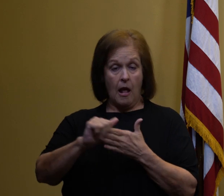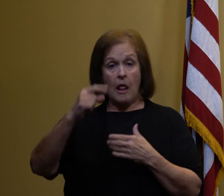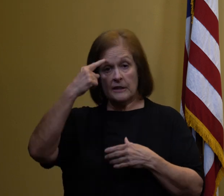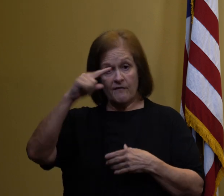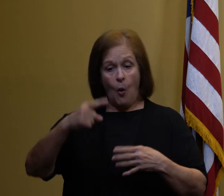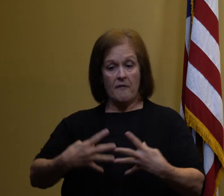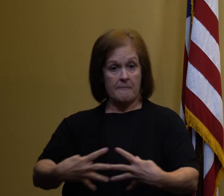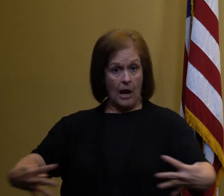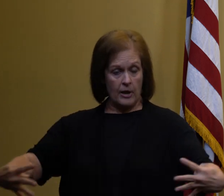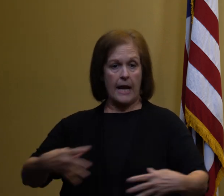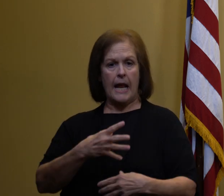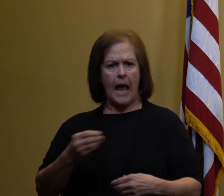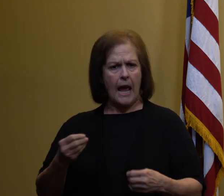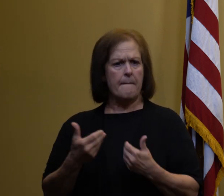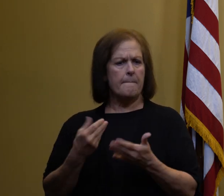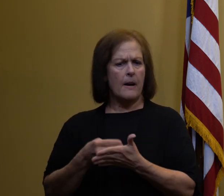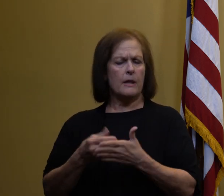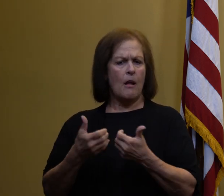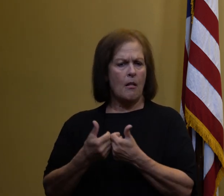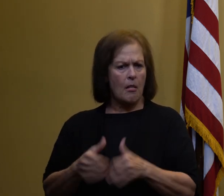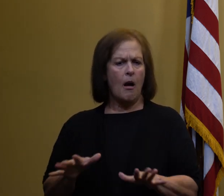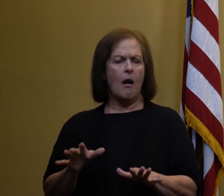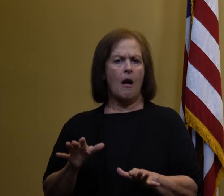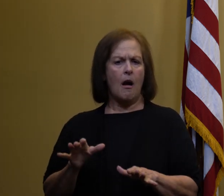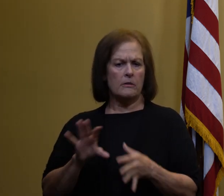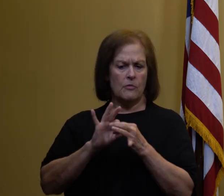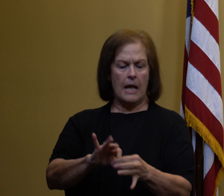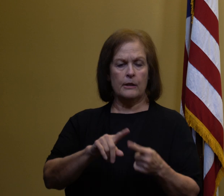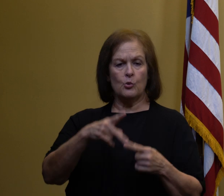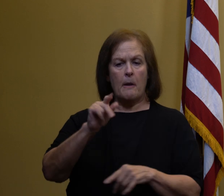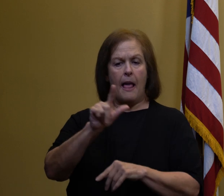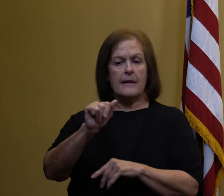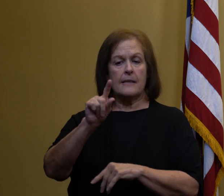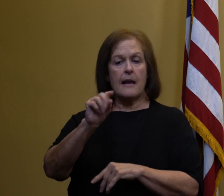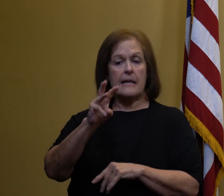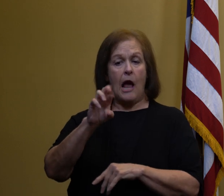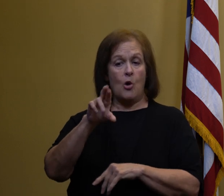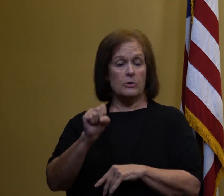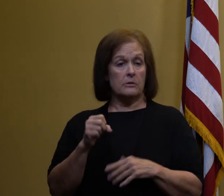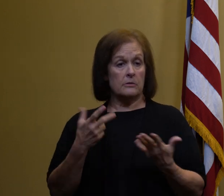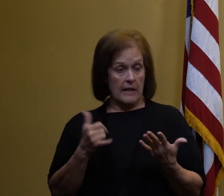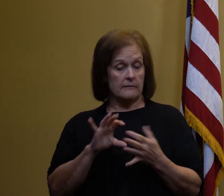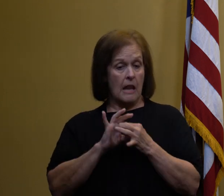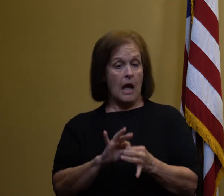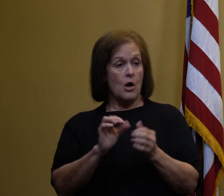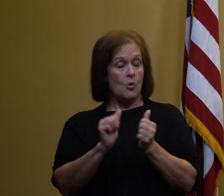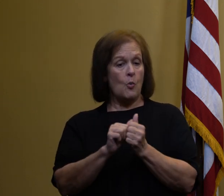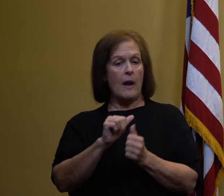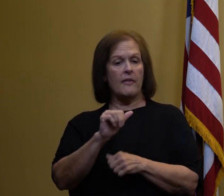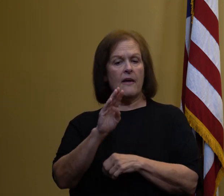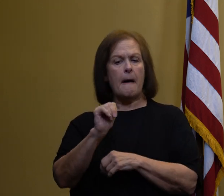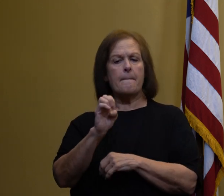lost revenue associated with Plaza Tower. And this is also aligned with the meters